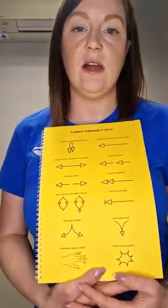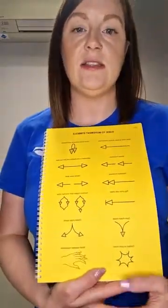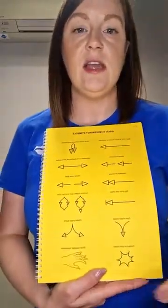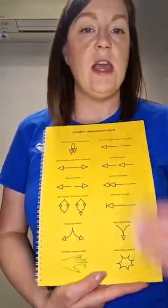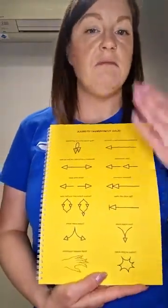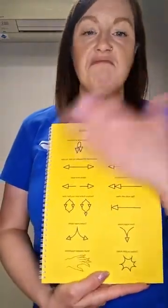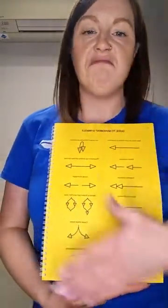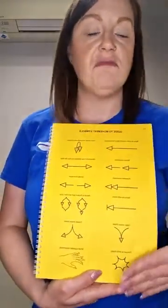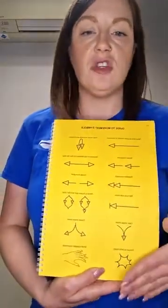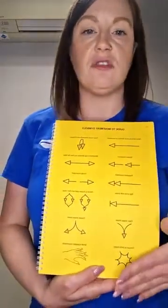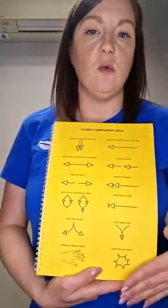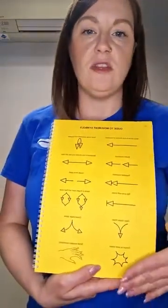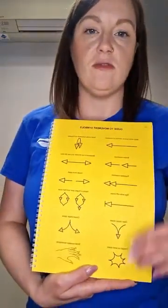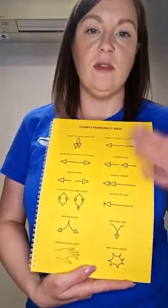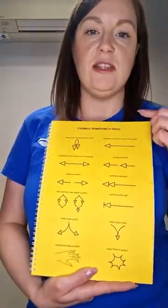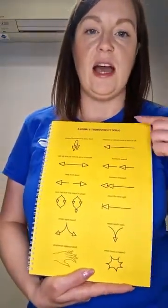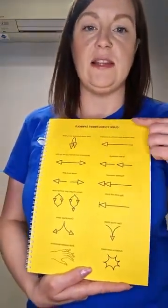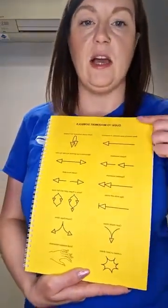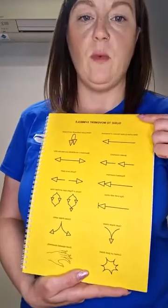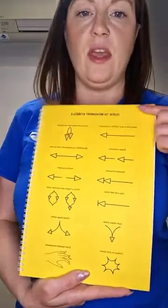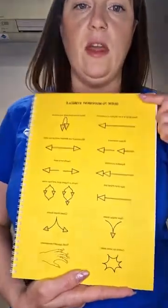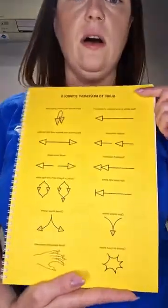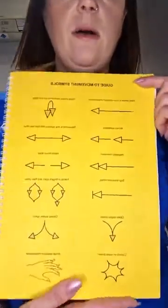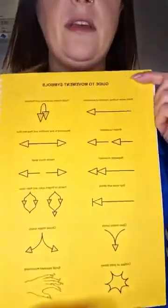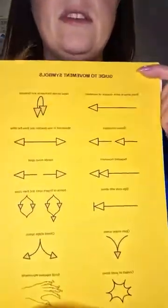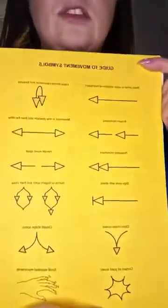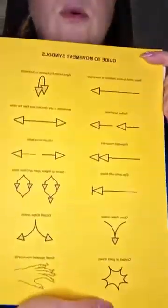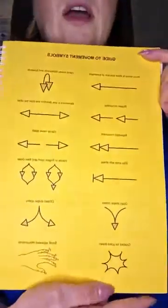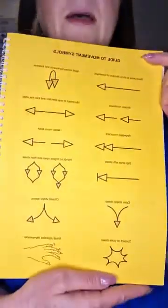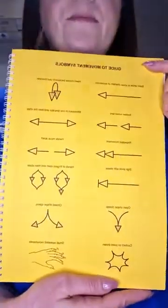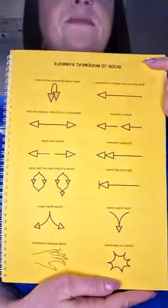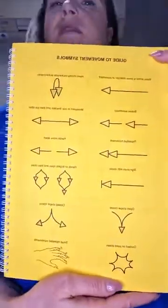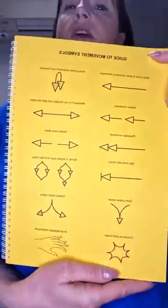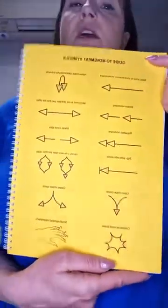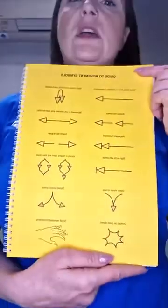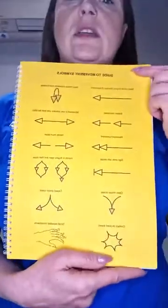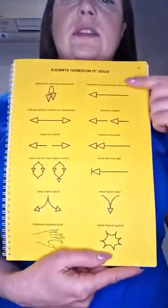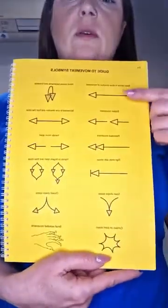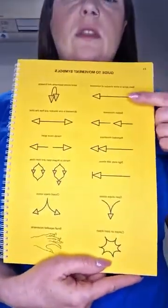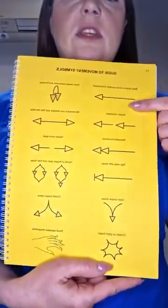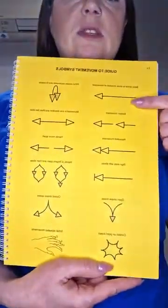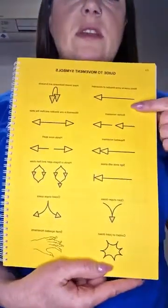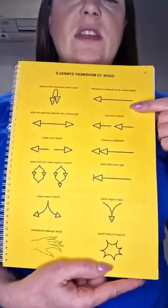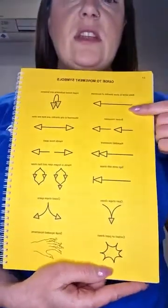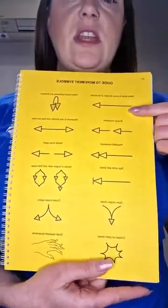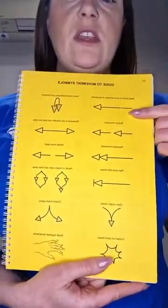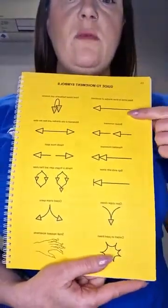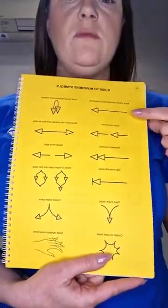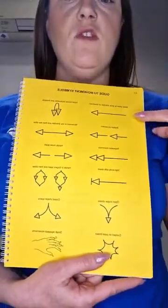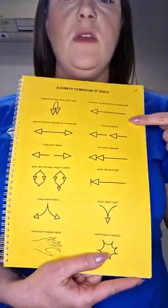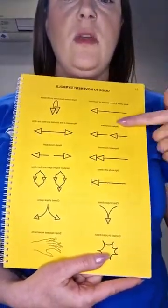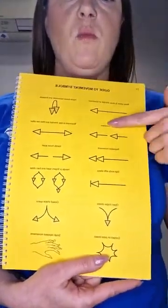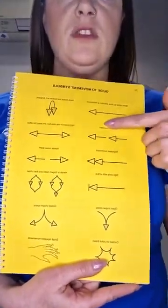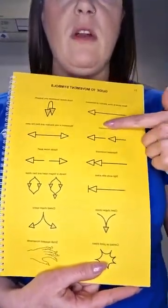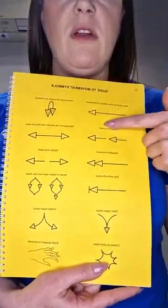signs. Just going to whiz through these as they are because it's quicker. So this one is a continuous movement in one